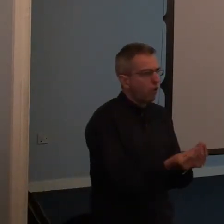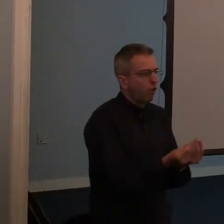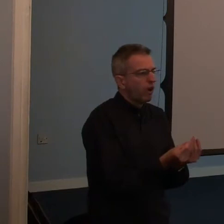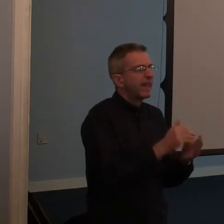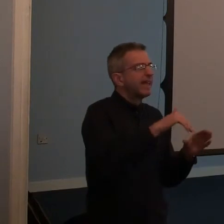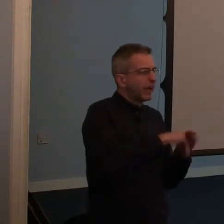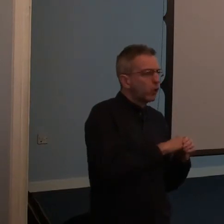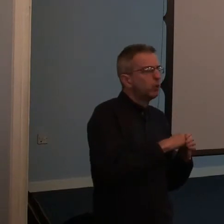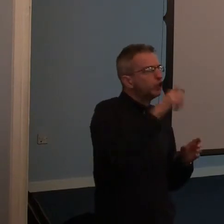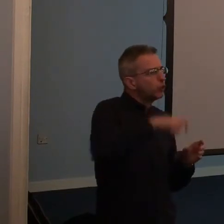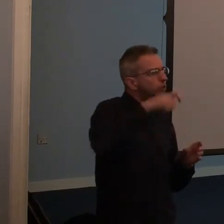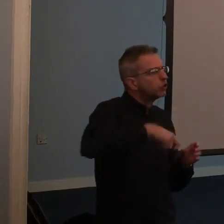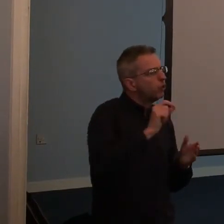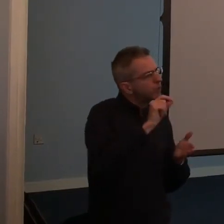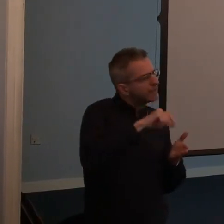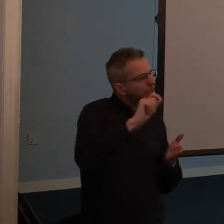So these were the results from the overall total.